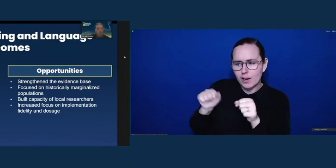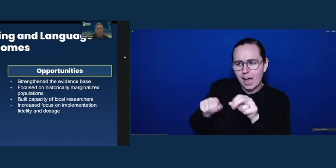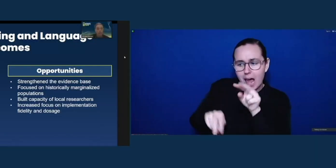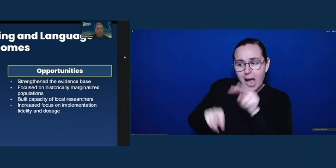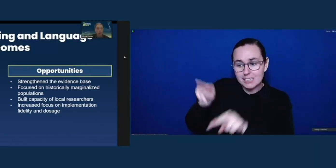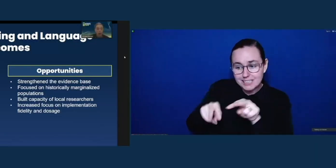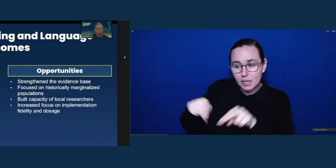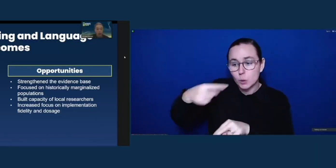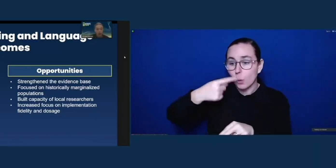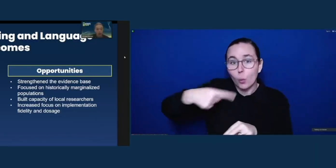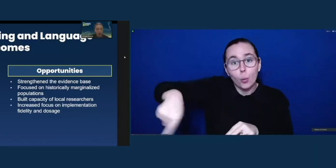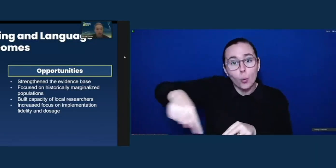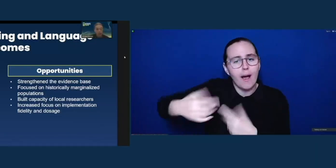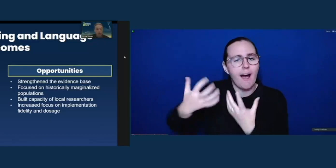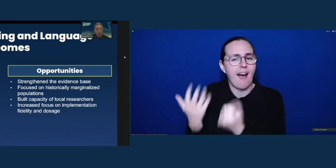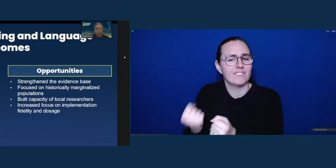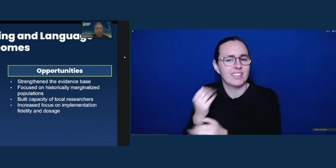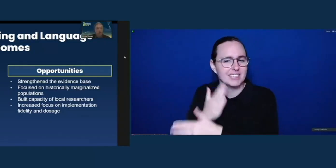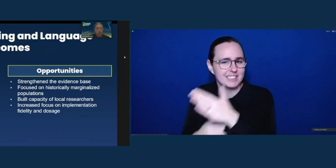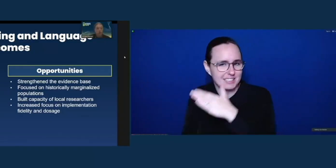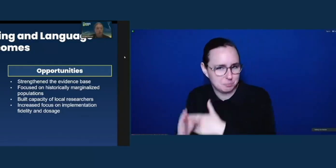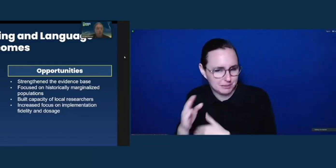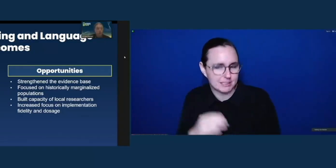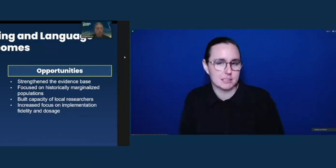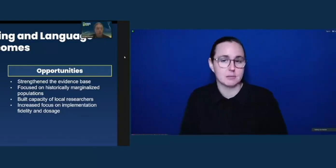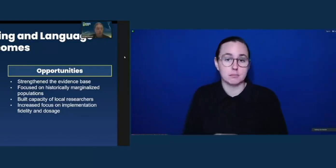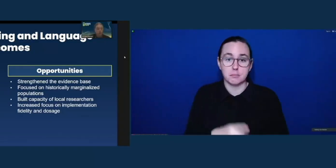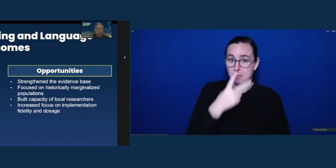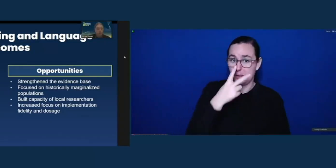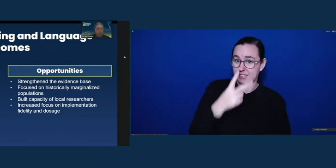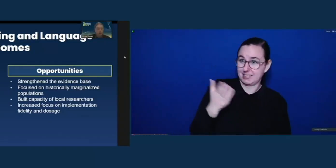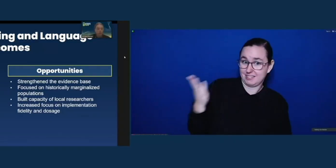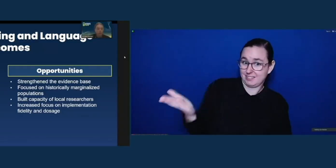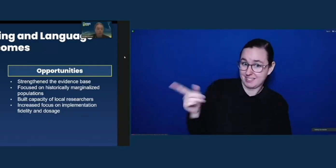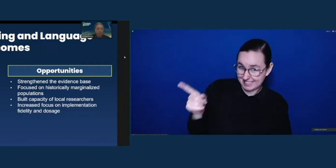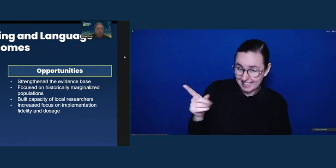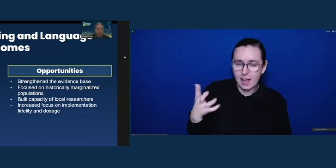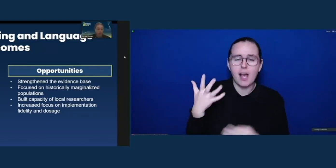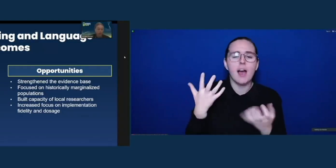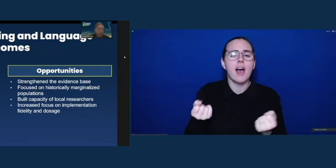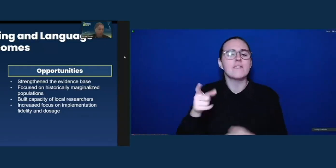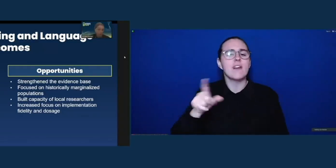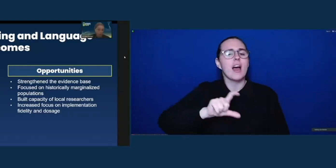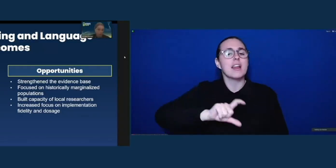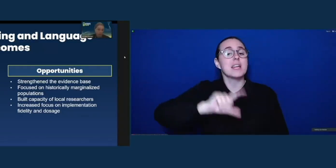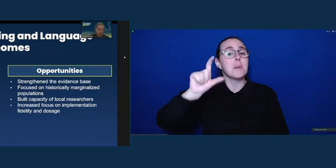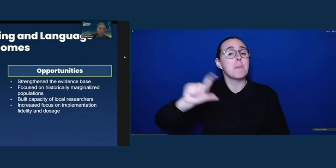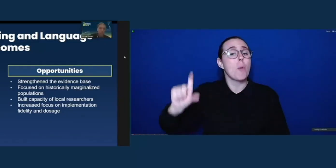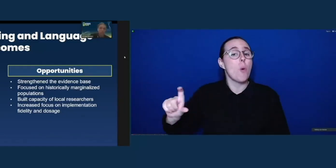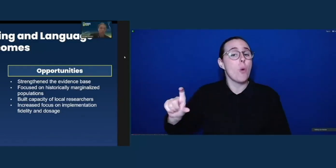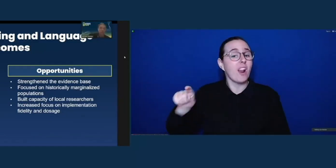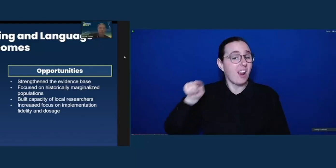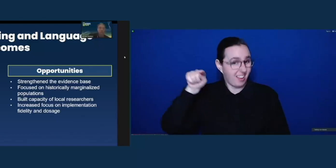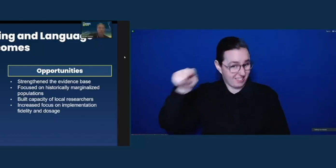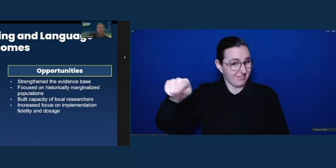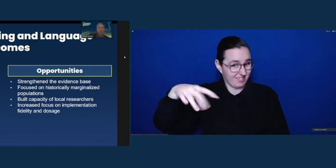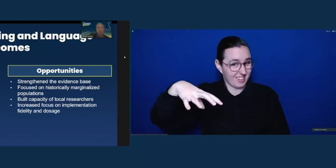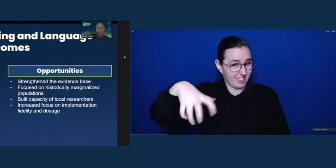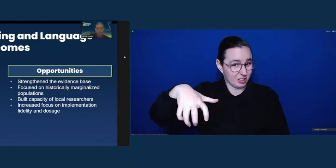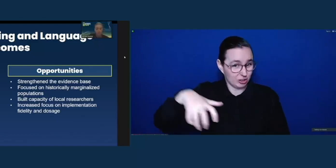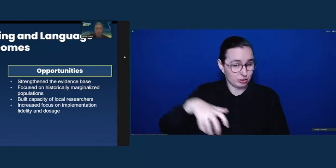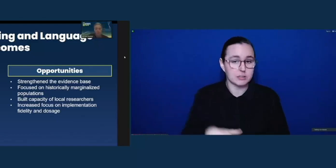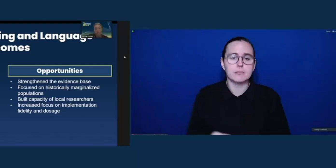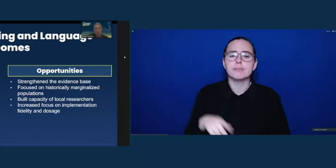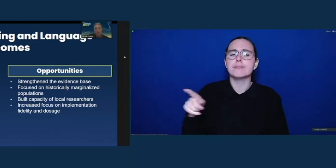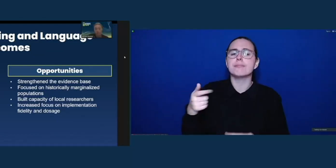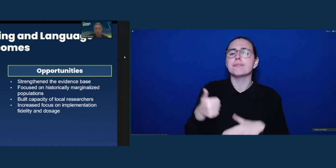enumerators in Nepal. And one of the enumerators there is like a master trainer who is deaf and who